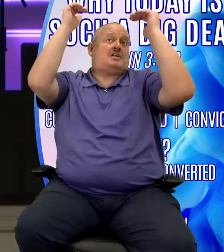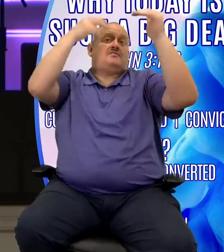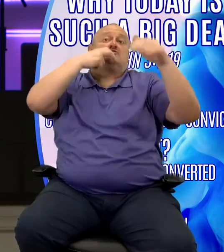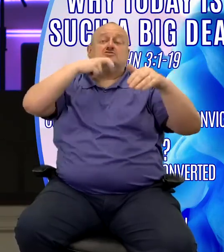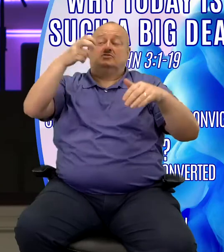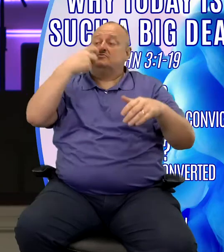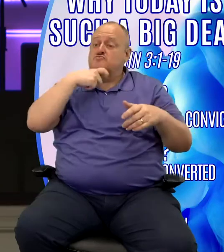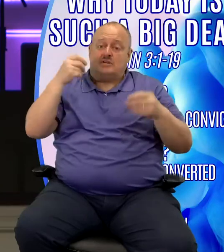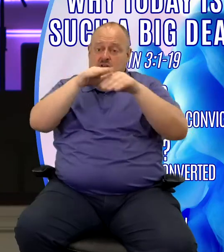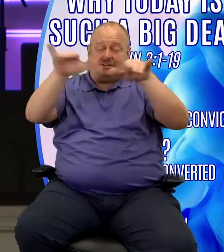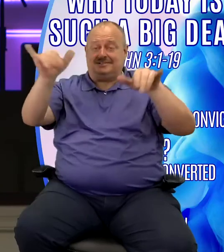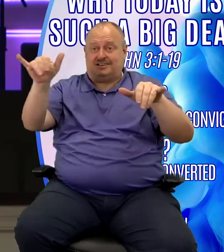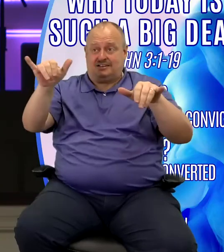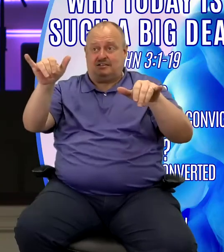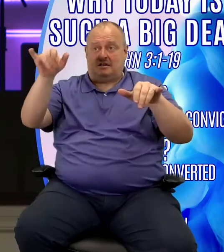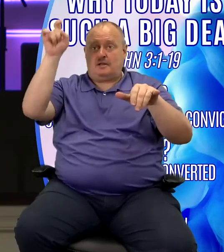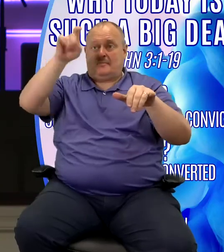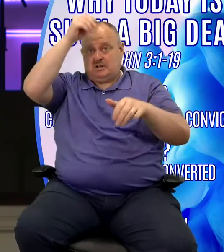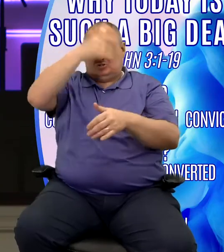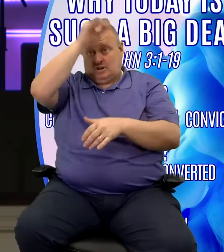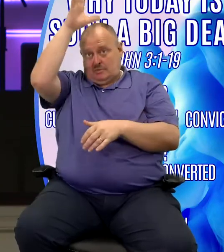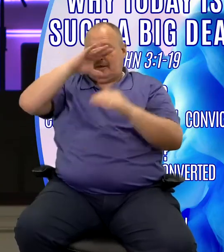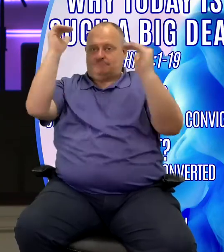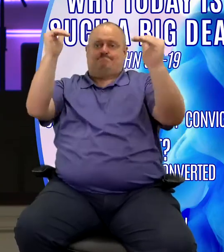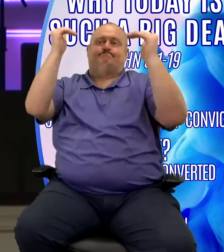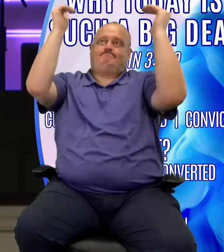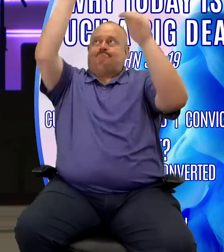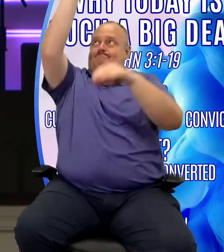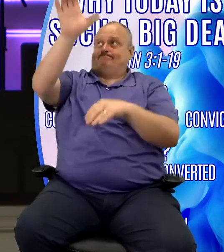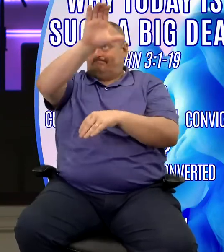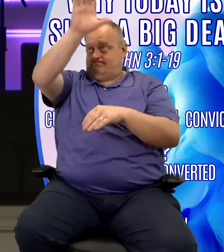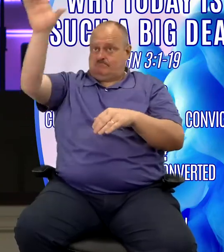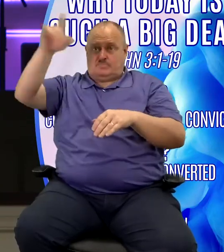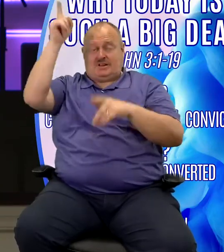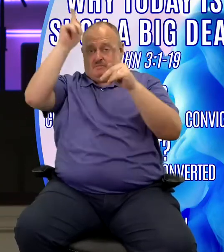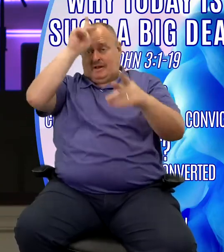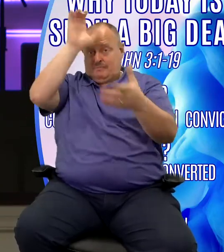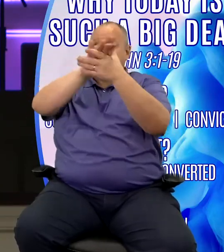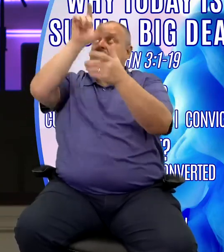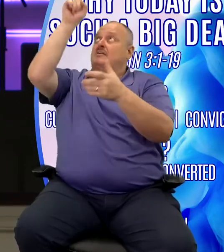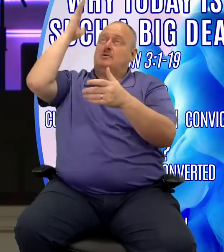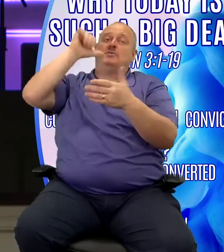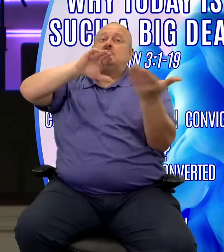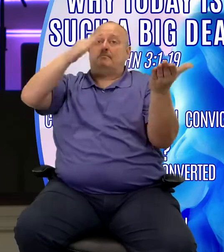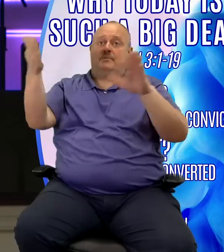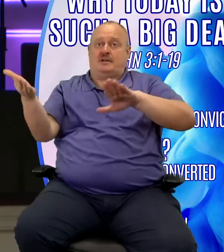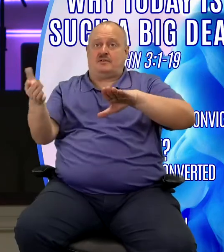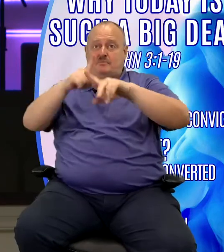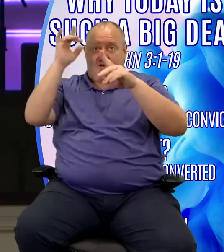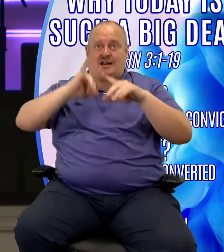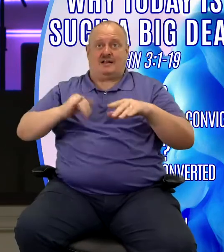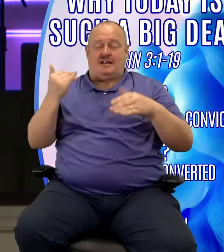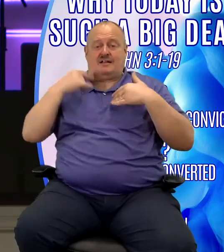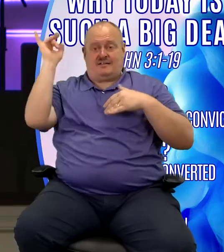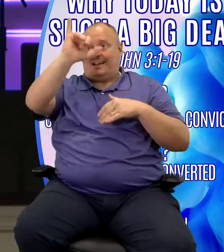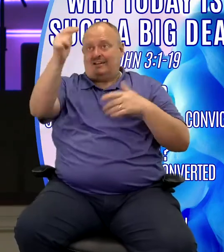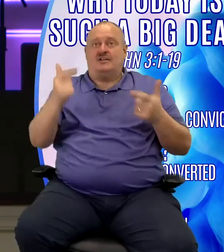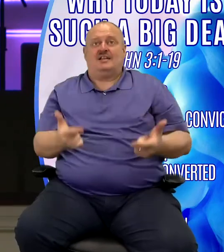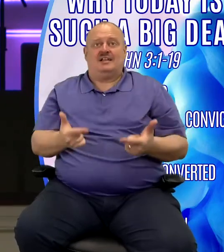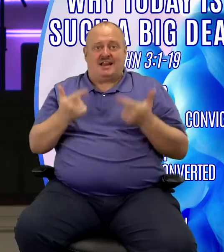wilderness, even so must the Son of Man be lifted up, that whosoever believeth in him should not perish, but have